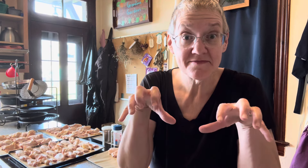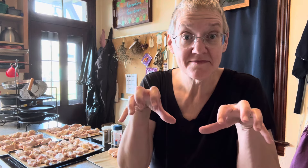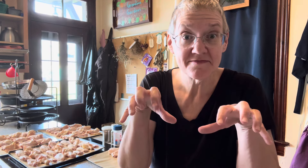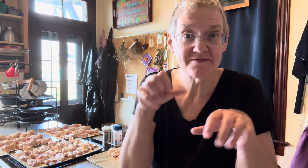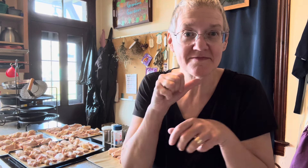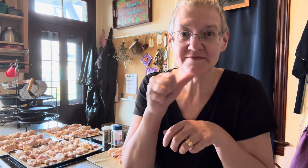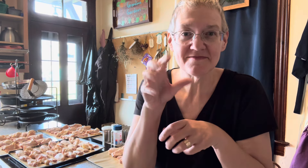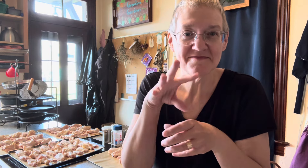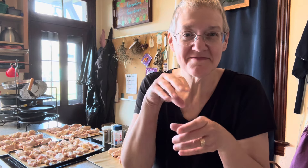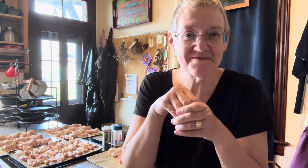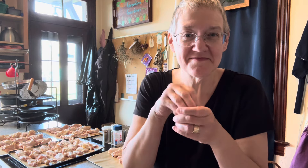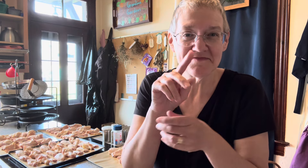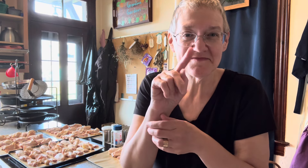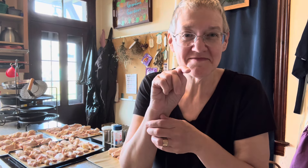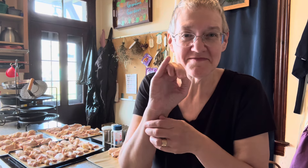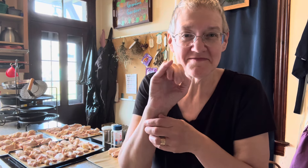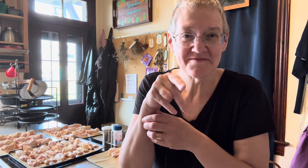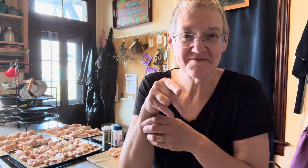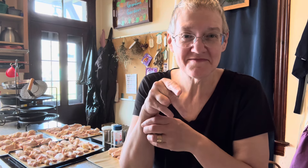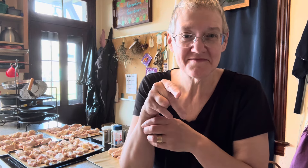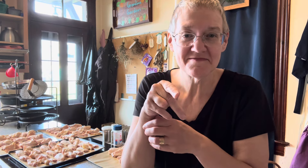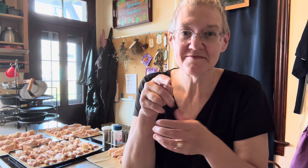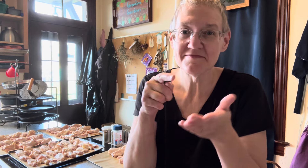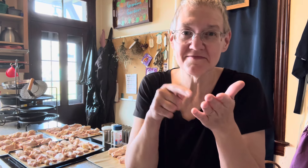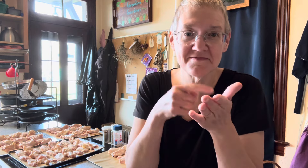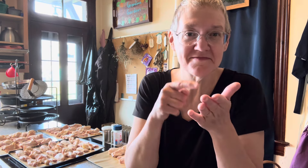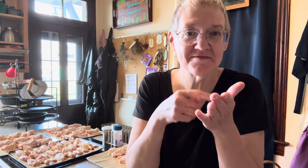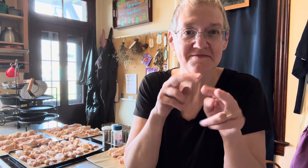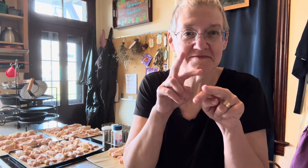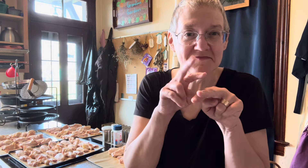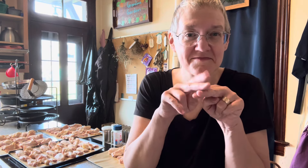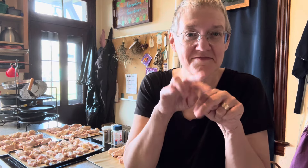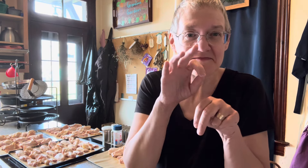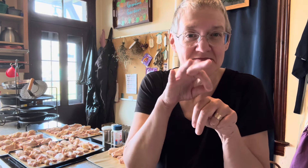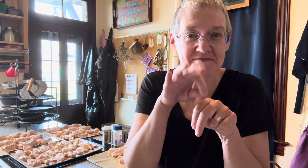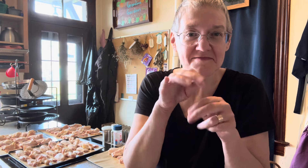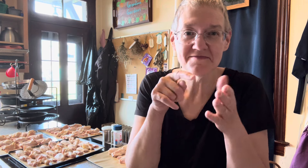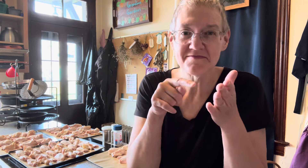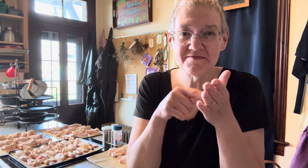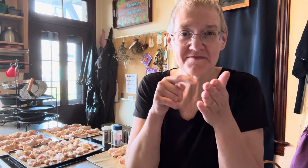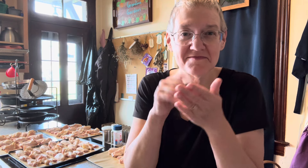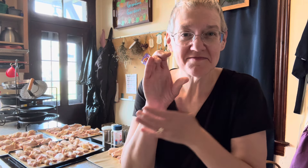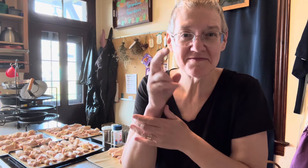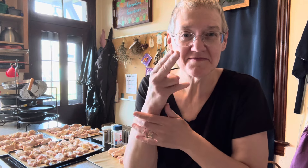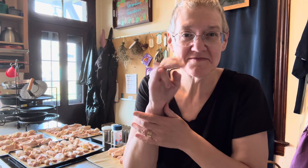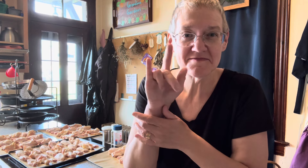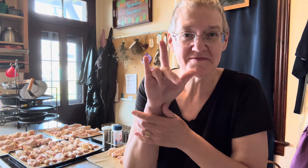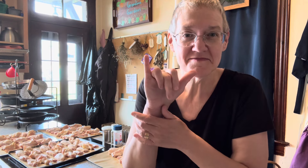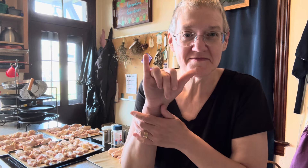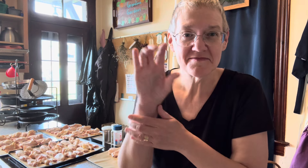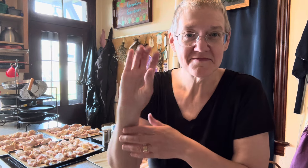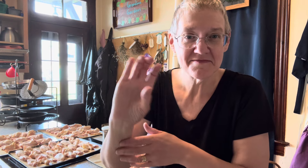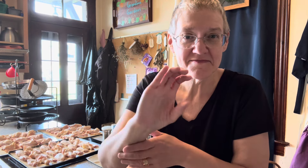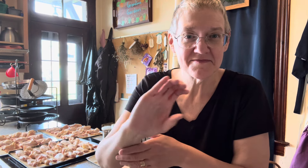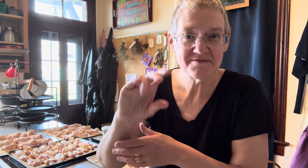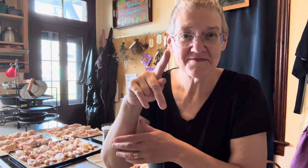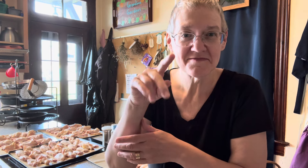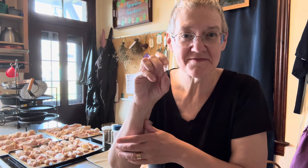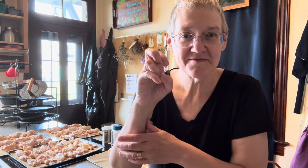them pre-frozen, they don't include that little tip of the wing. Sometimes I add salt and pepper to them, sometimes